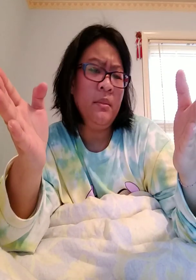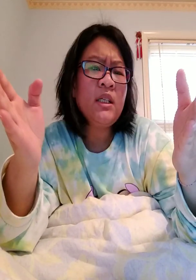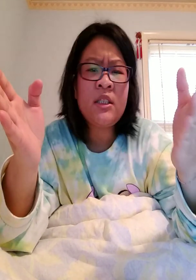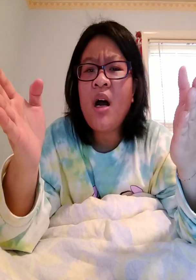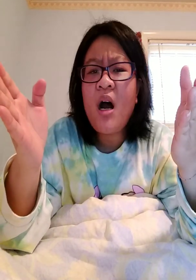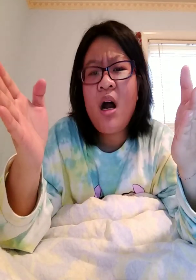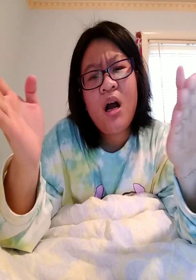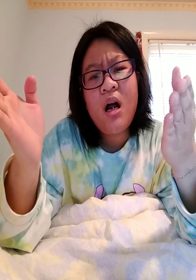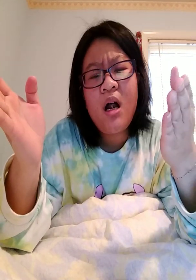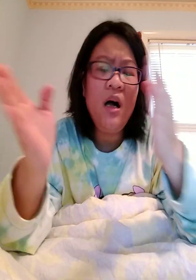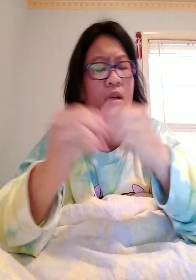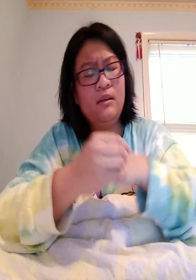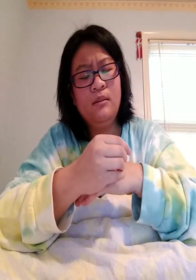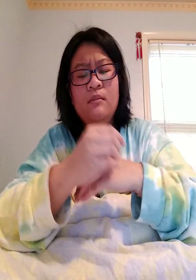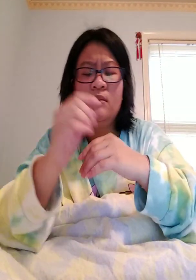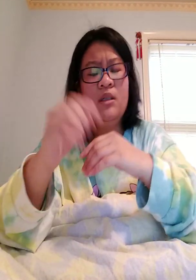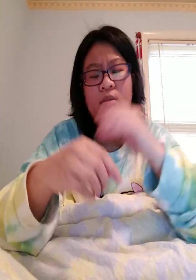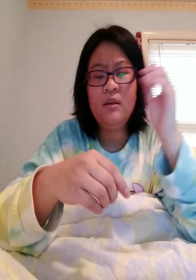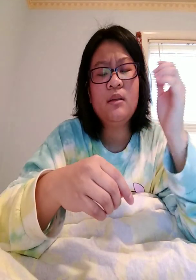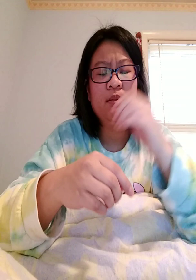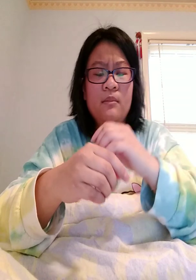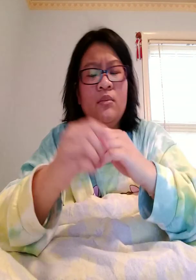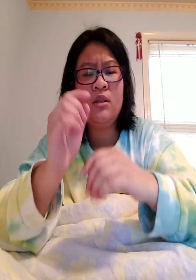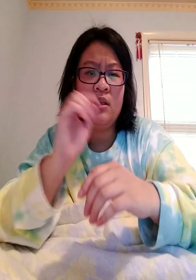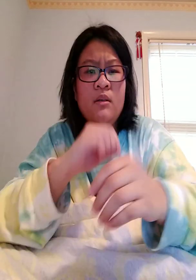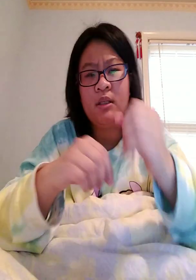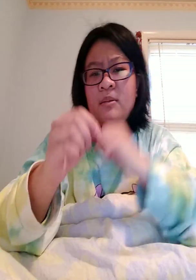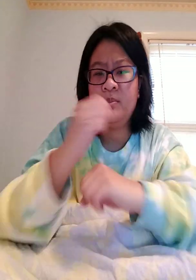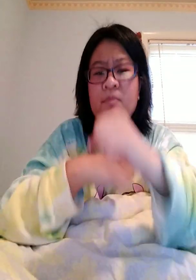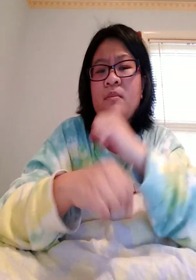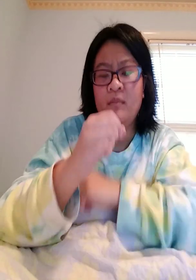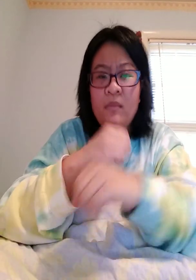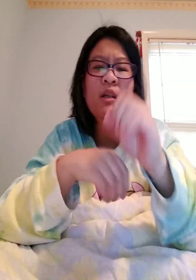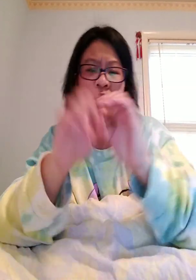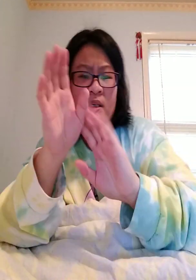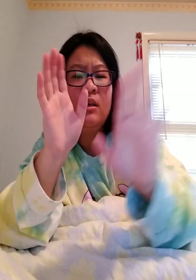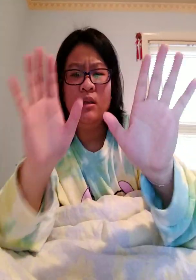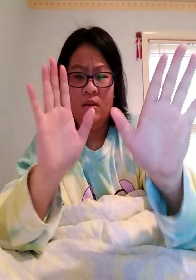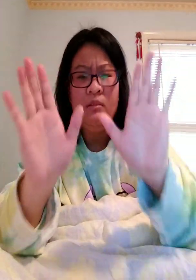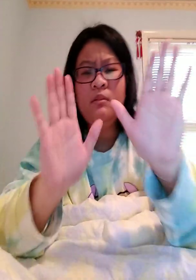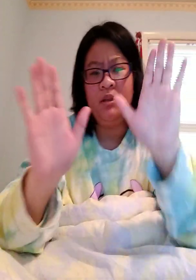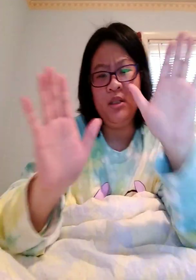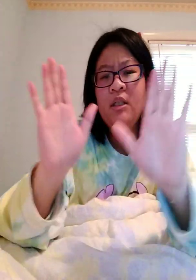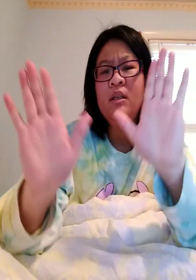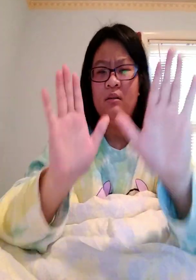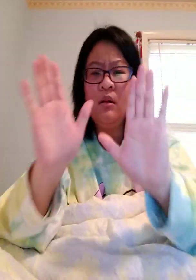big star. They say you're basic, they say you're easy. You're always riding in the backseat. Now